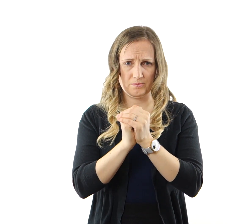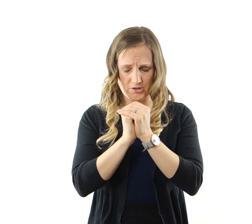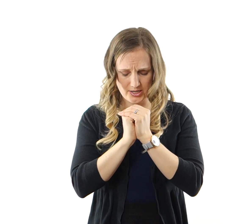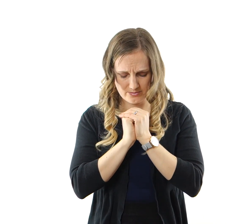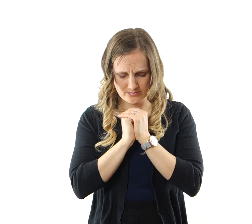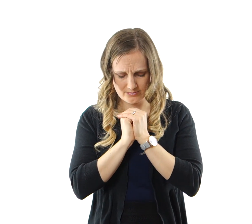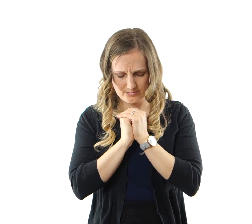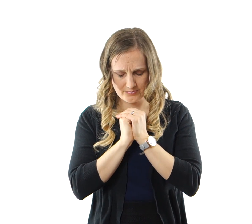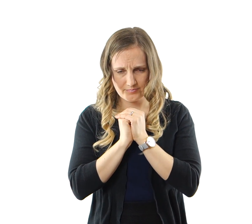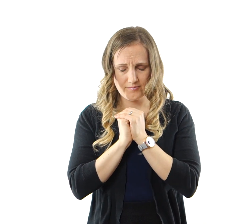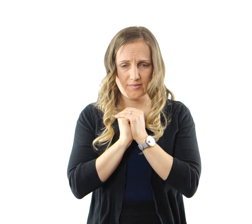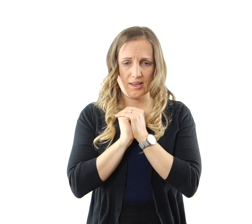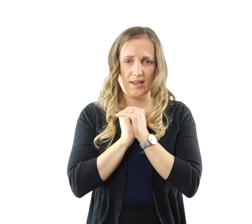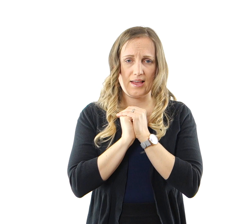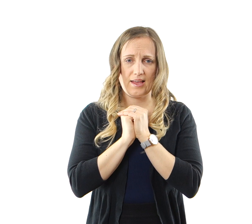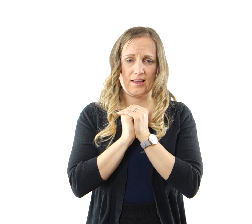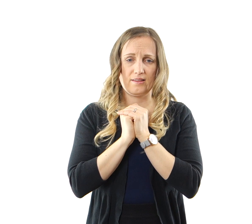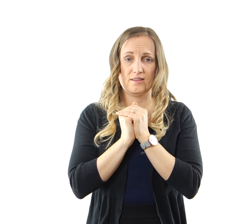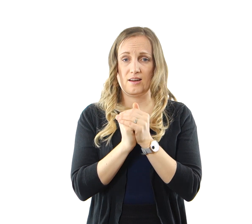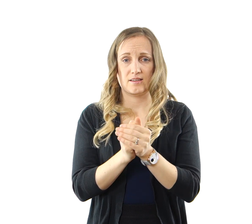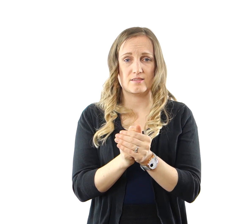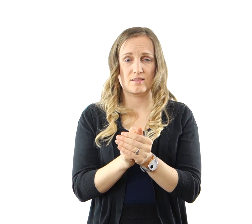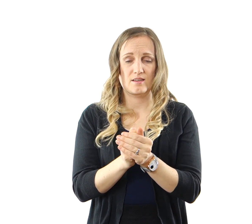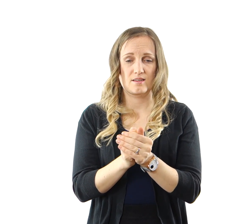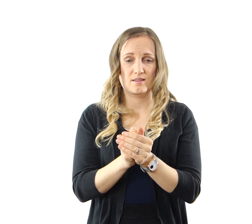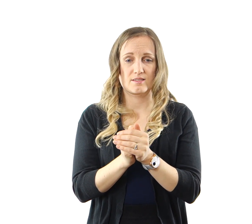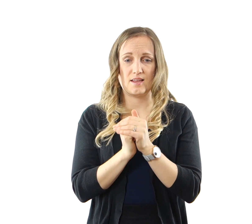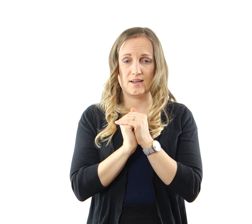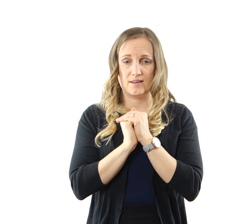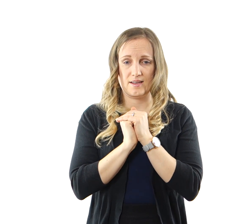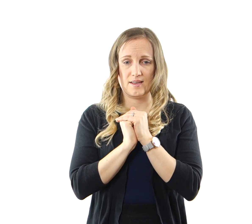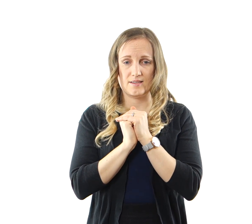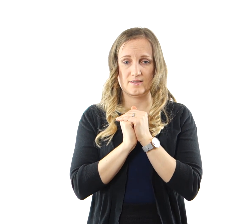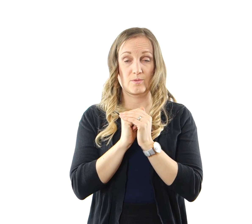pray. And then the next sign is will.